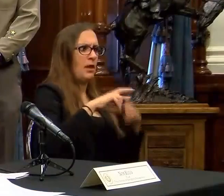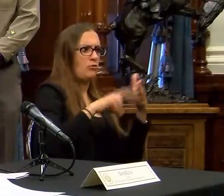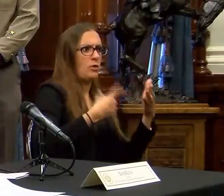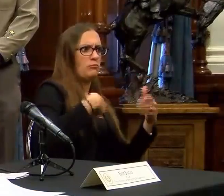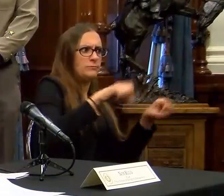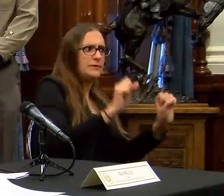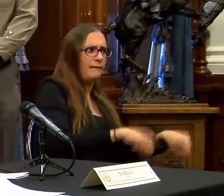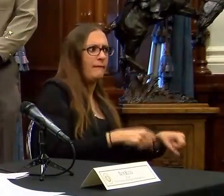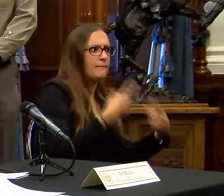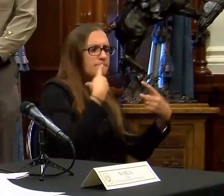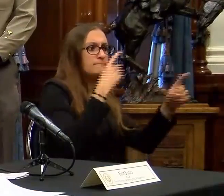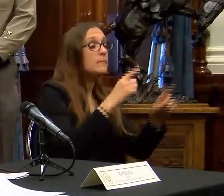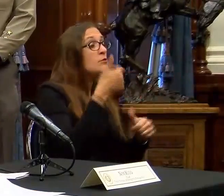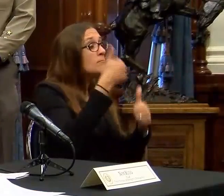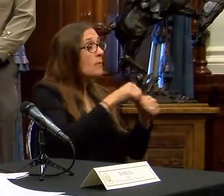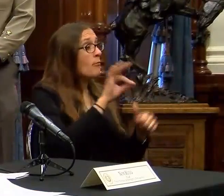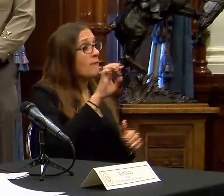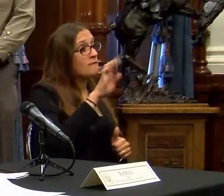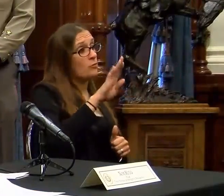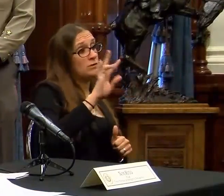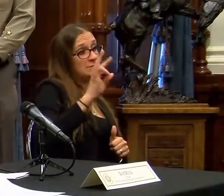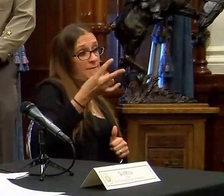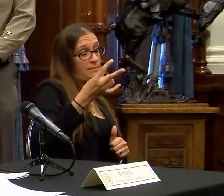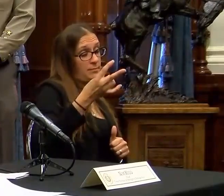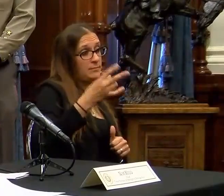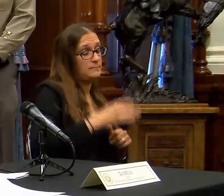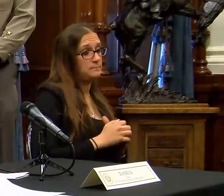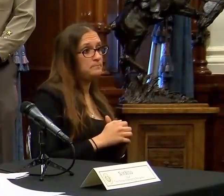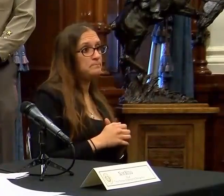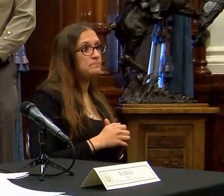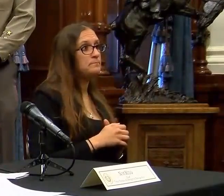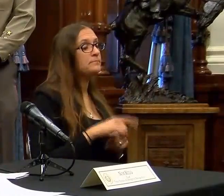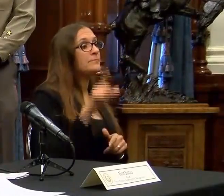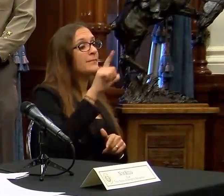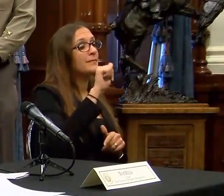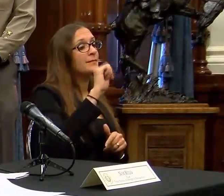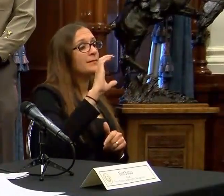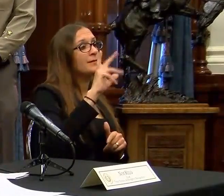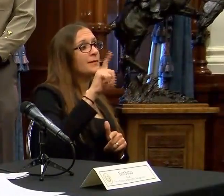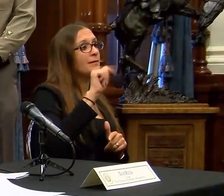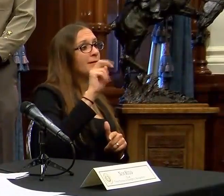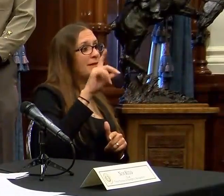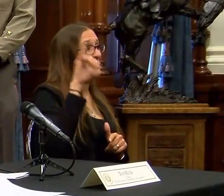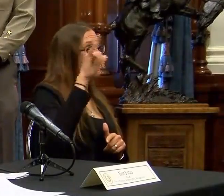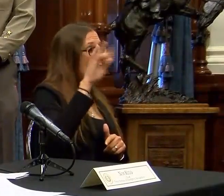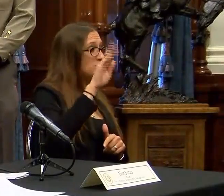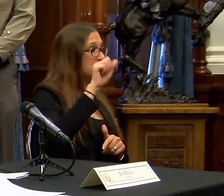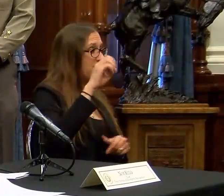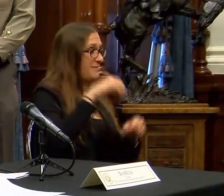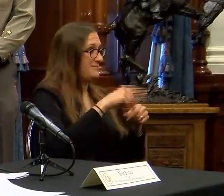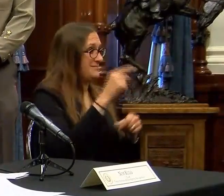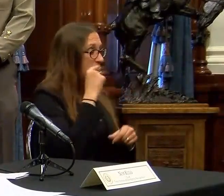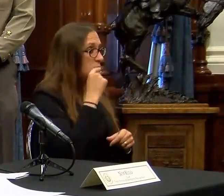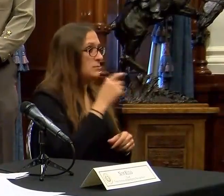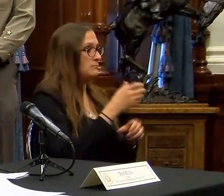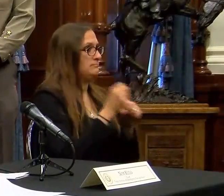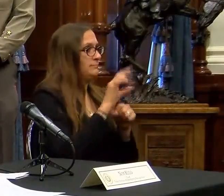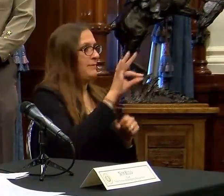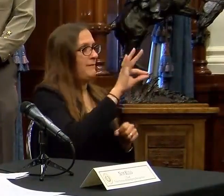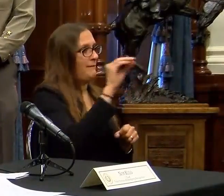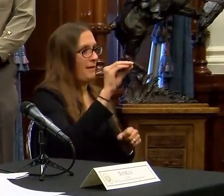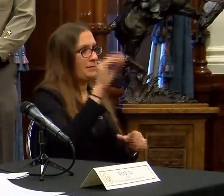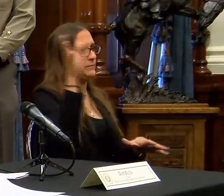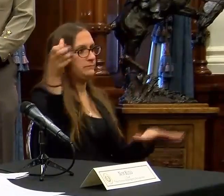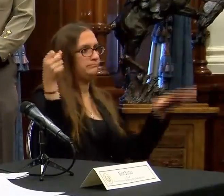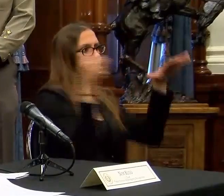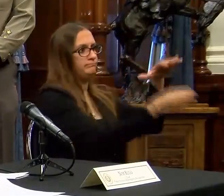If you'll remember, on February the 7th, Lackland Air Force Base in San Antonio received 90 repatriations